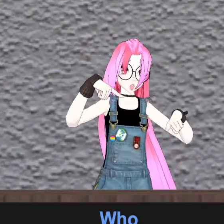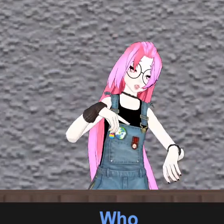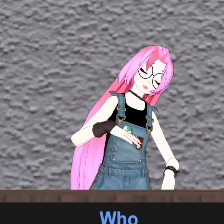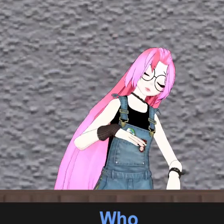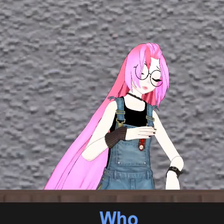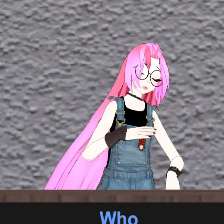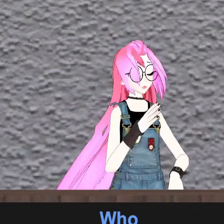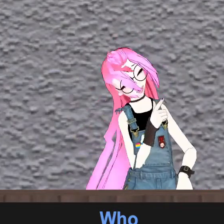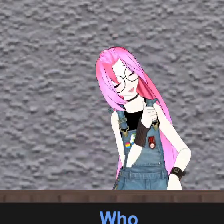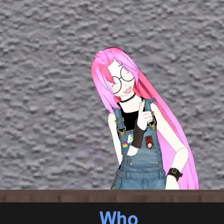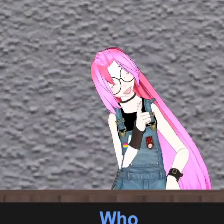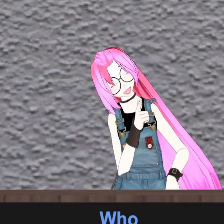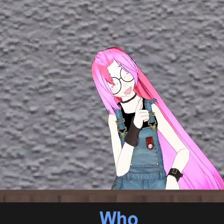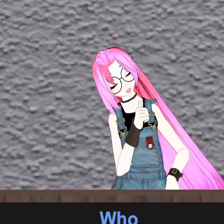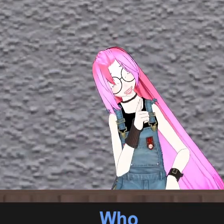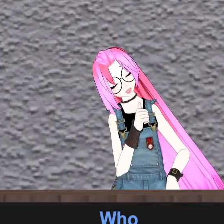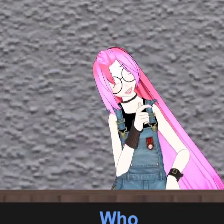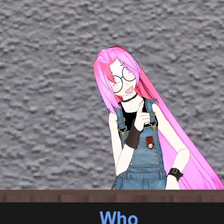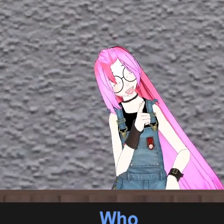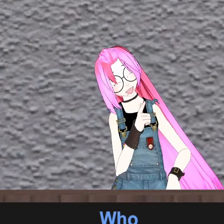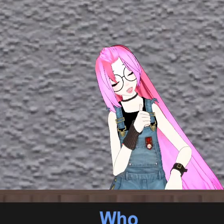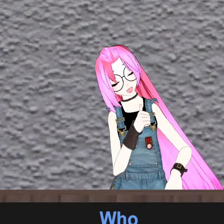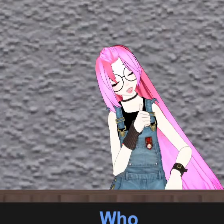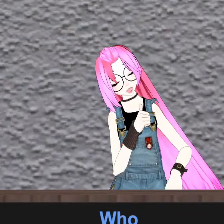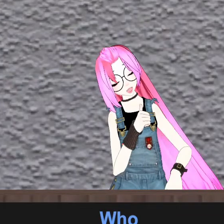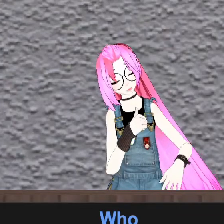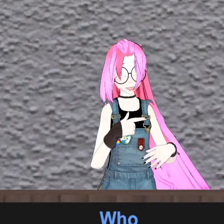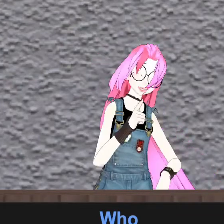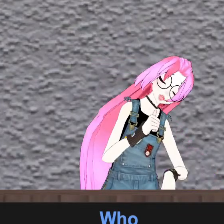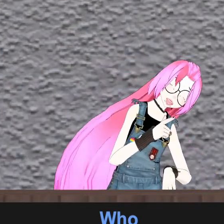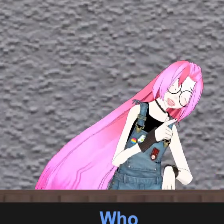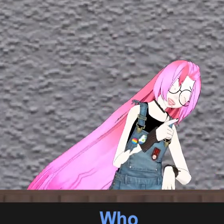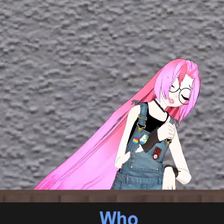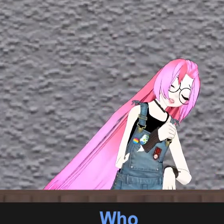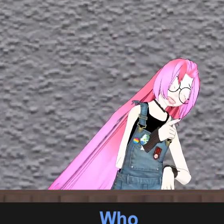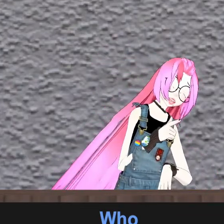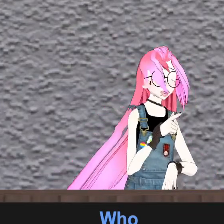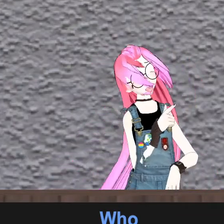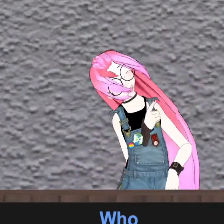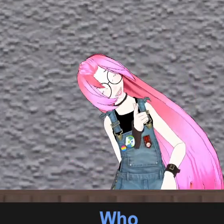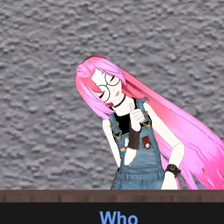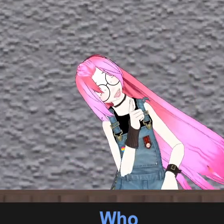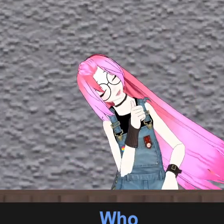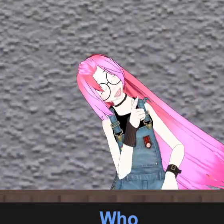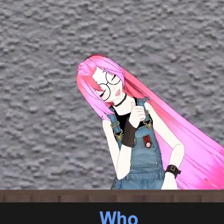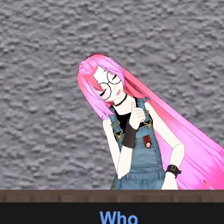huh. But in VR, we're going to be tilting our head, using our body language to show a question. Huh? Like that.